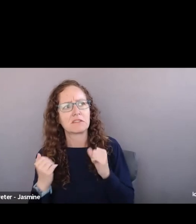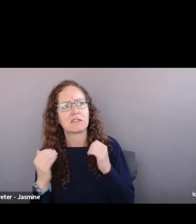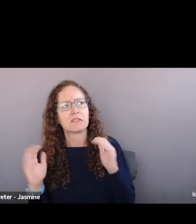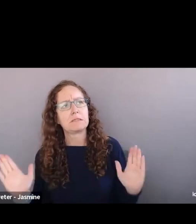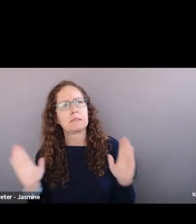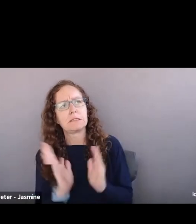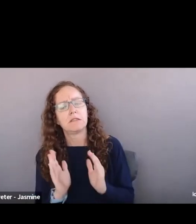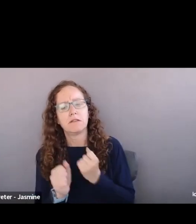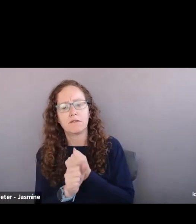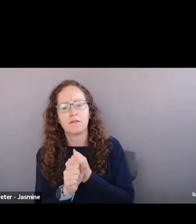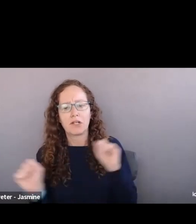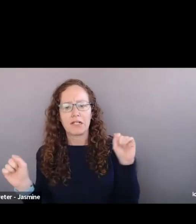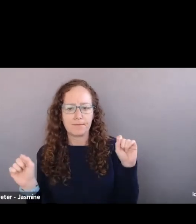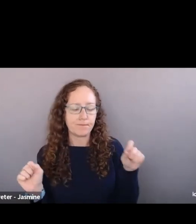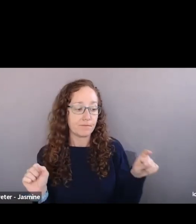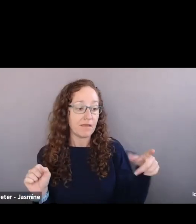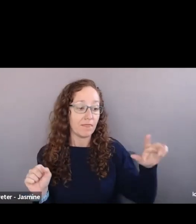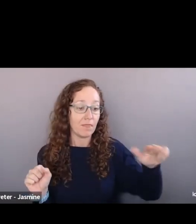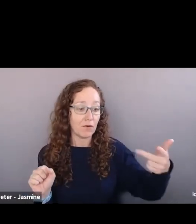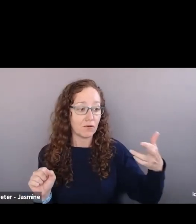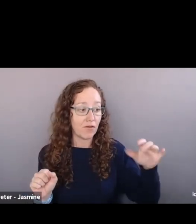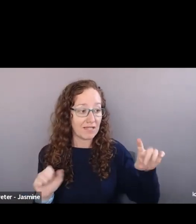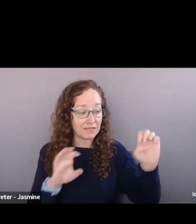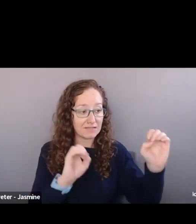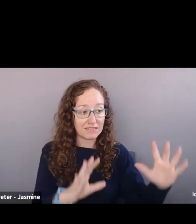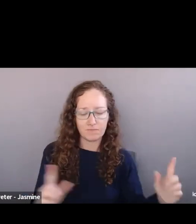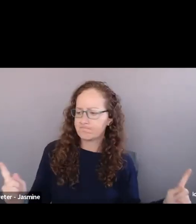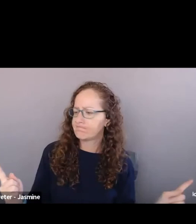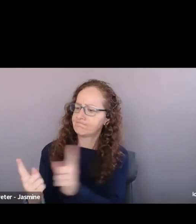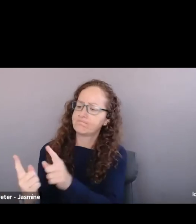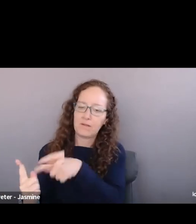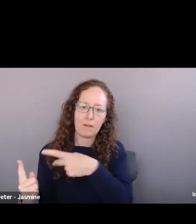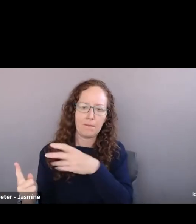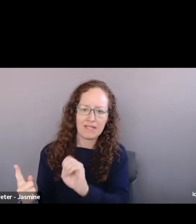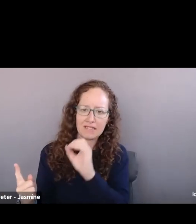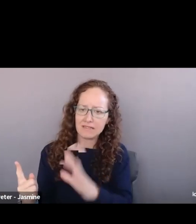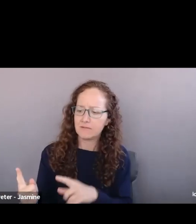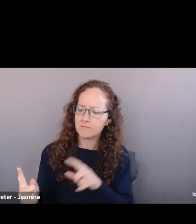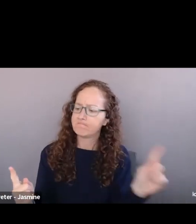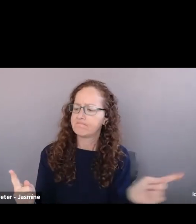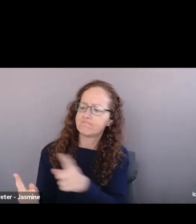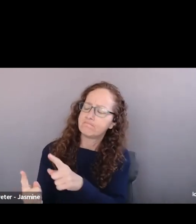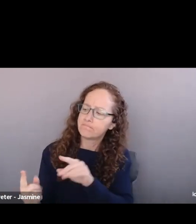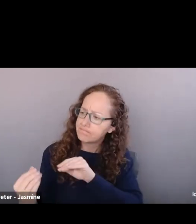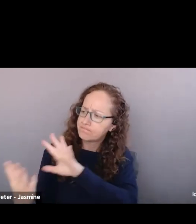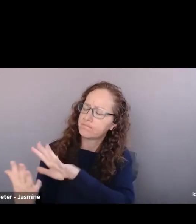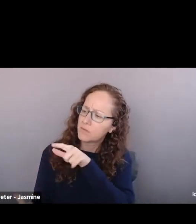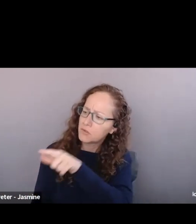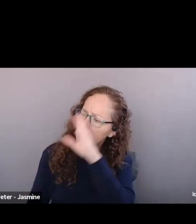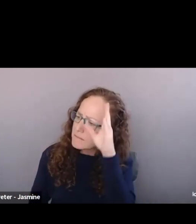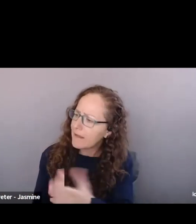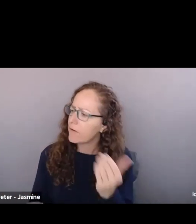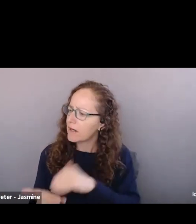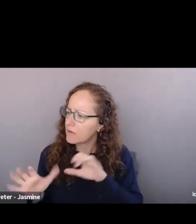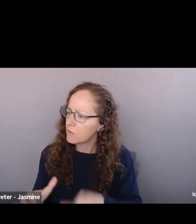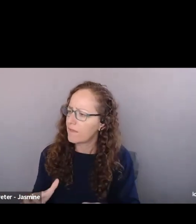teacher. She stood in her face and she said, "Don't you ever do that again. You start, Indira,